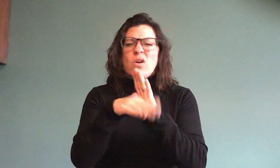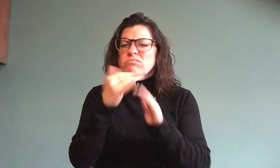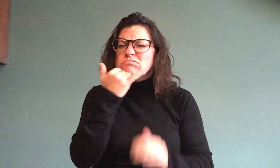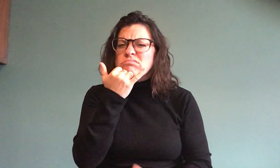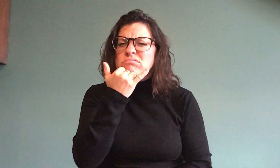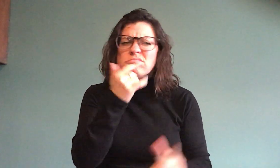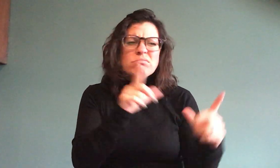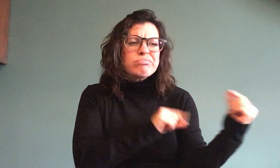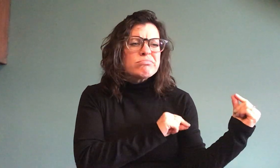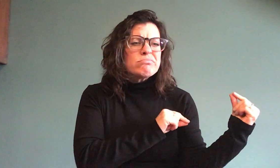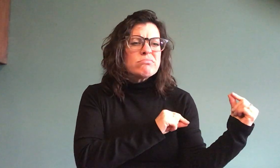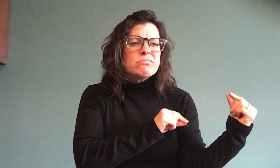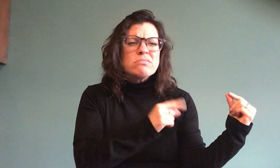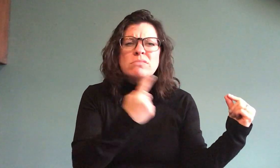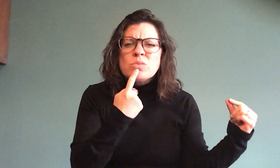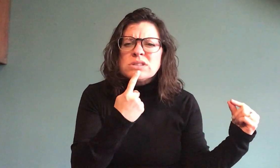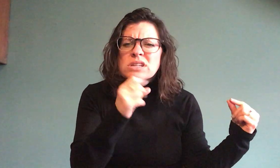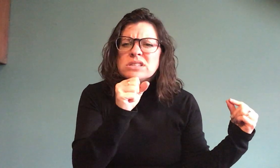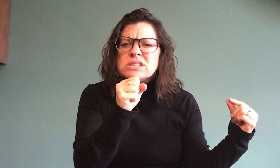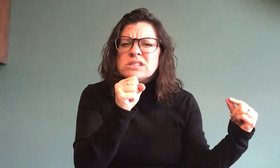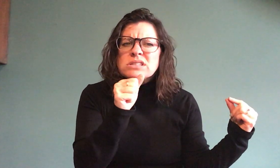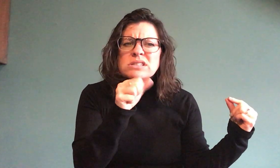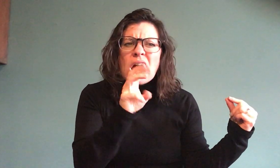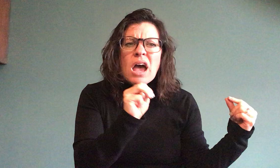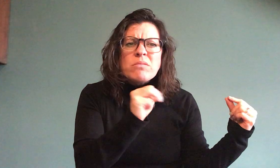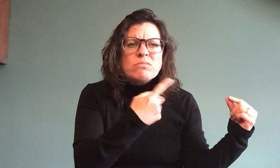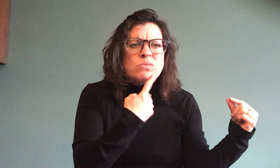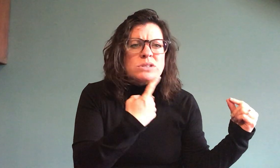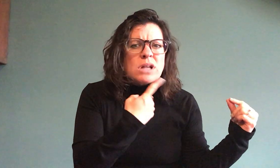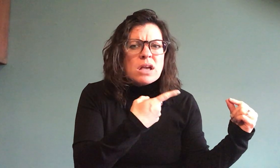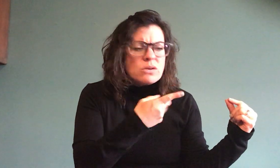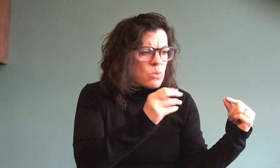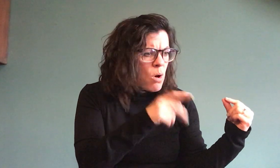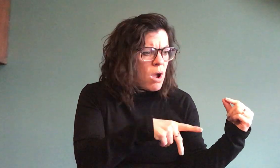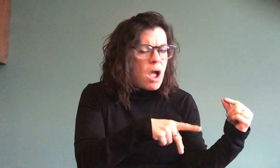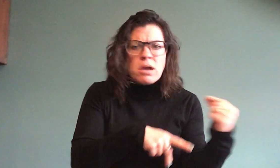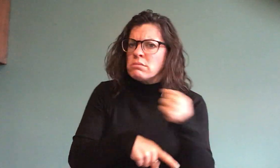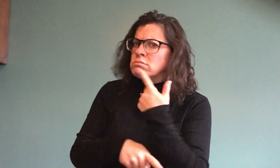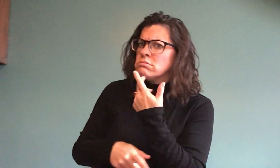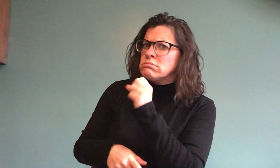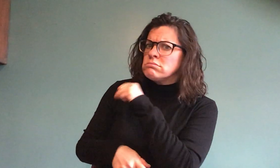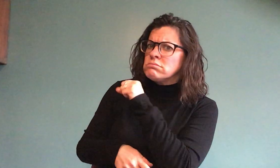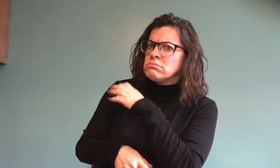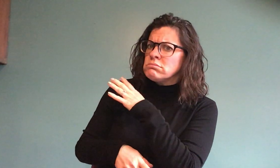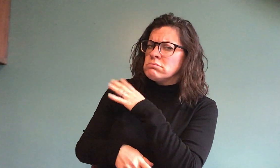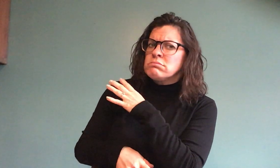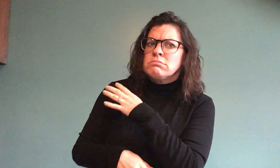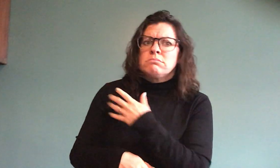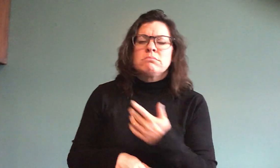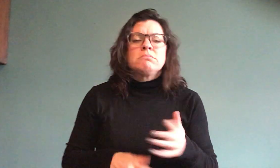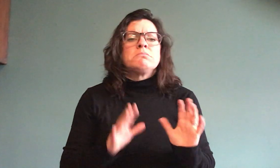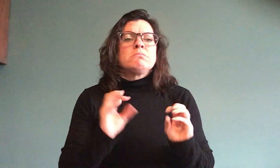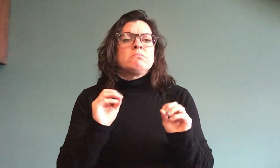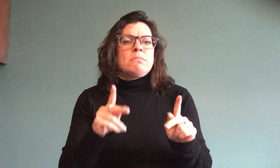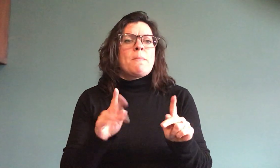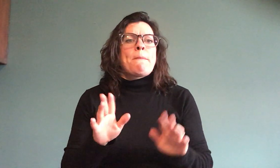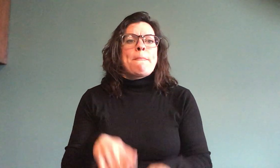No, sorry. You all right, Sam? Yeah. Okay. So we did ladders yesterday, right?